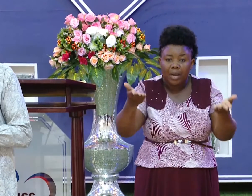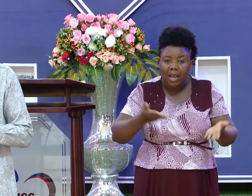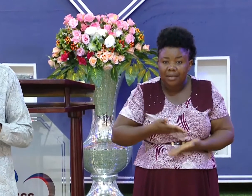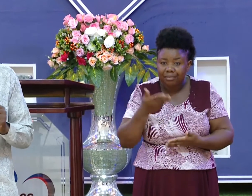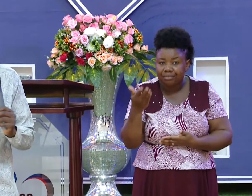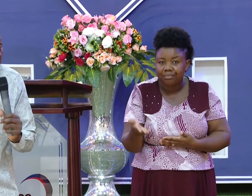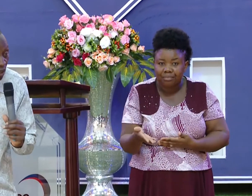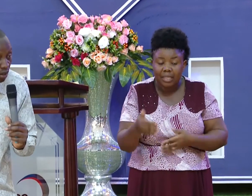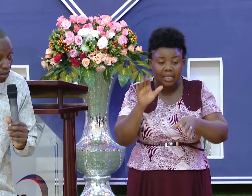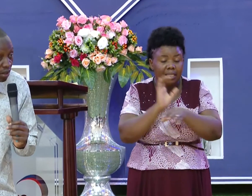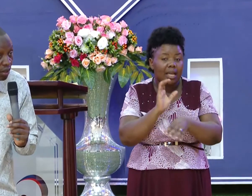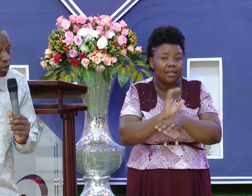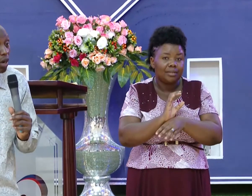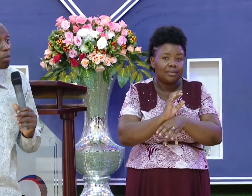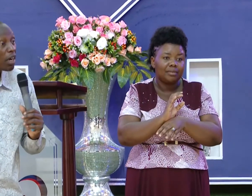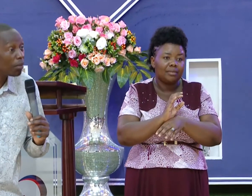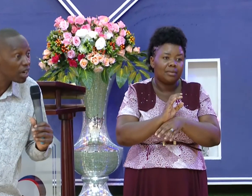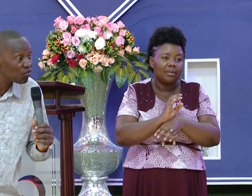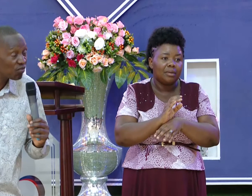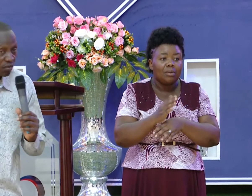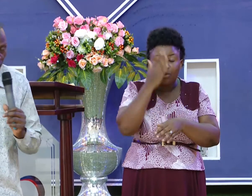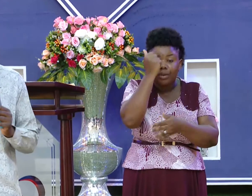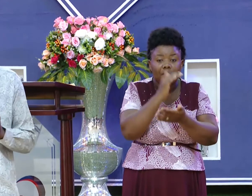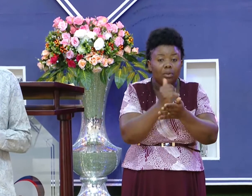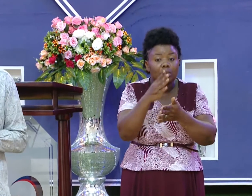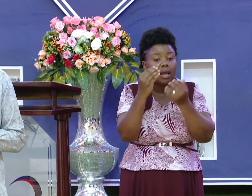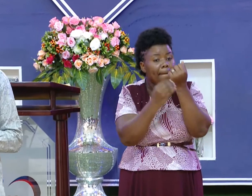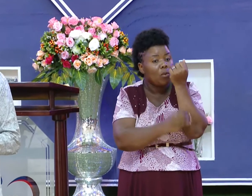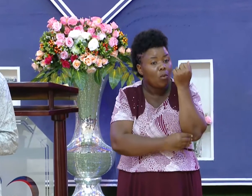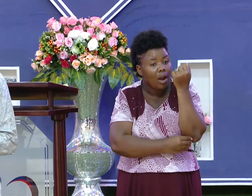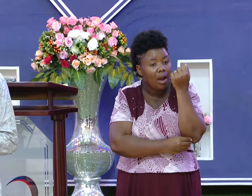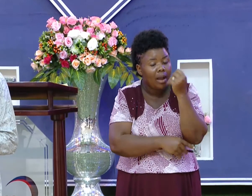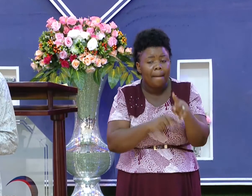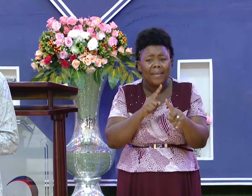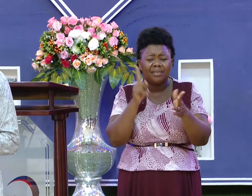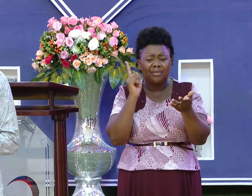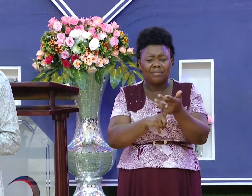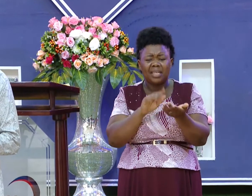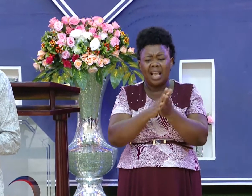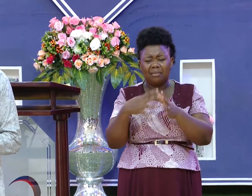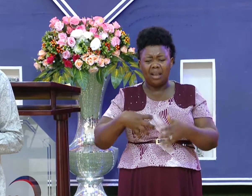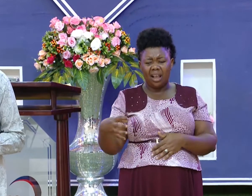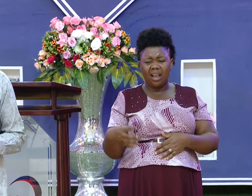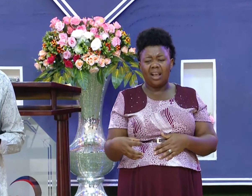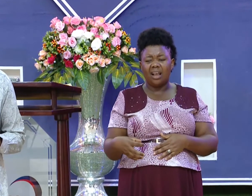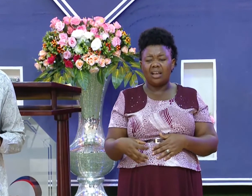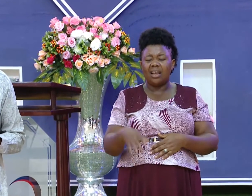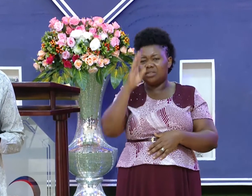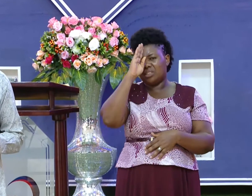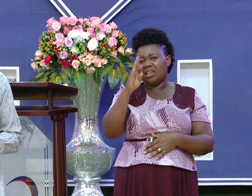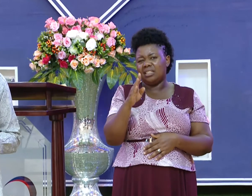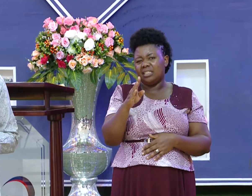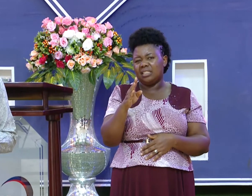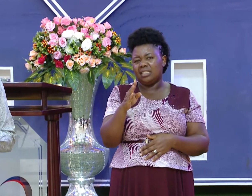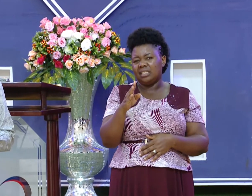we have in church because they are poor. But once they get money, on